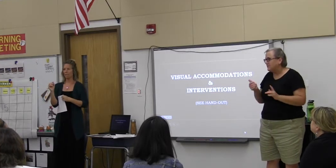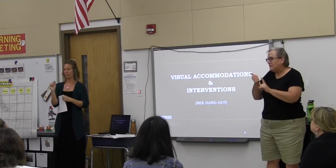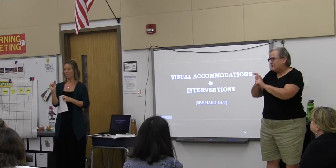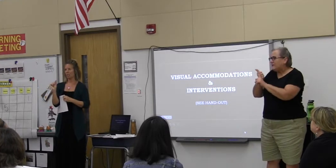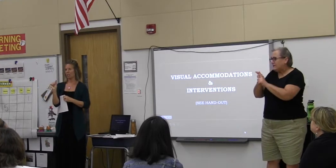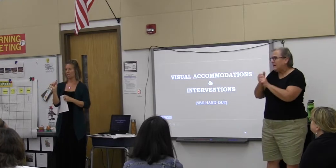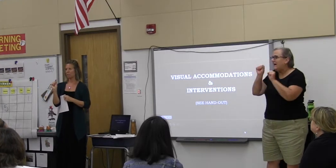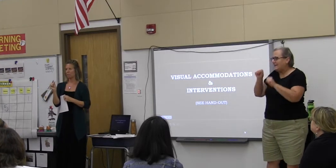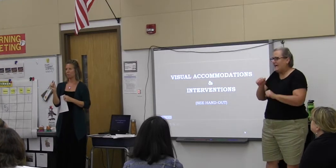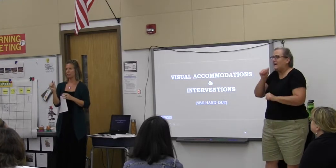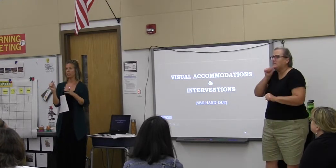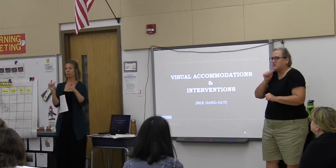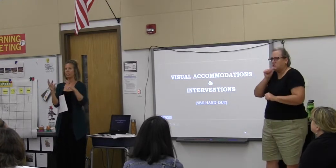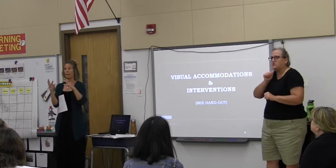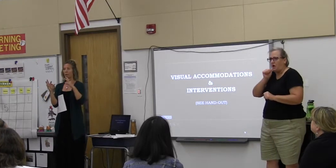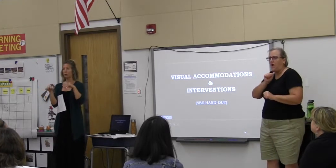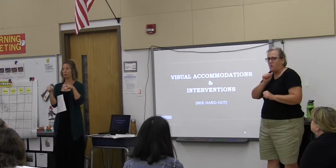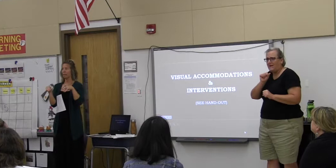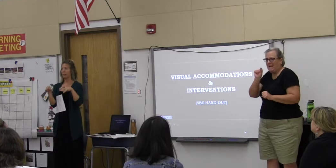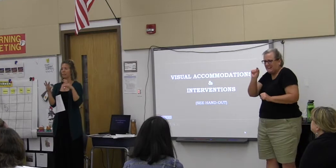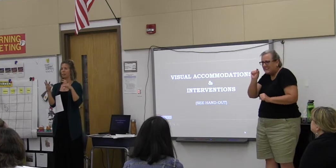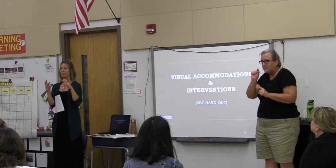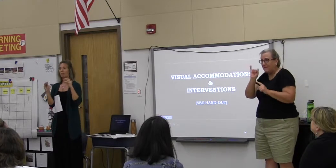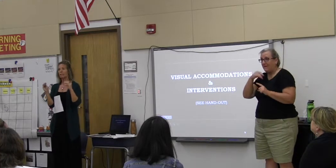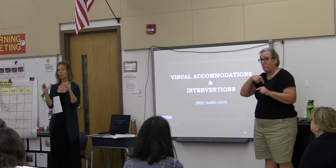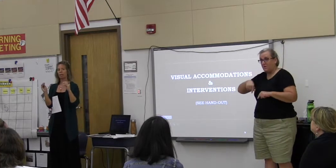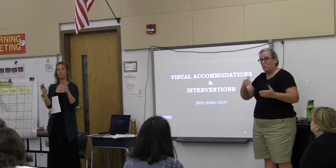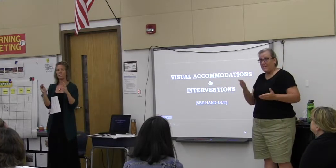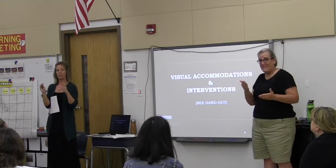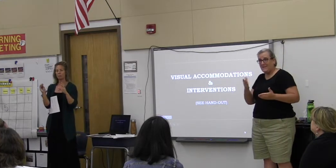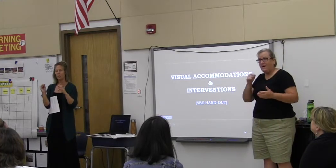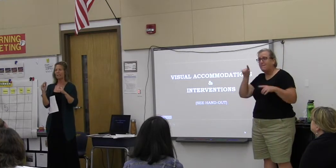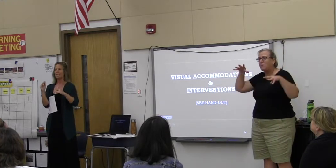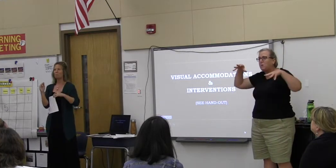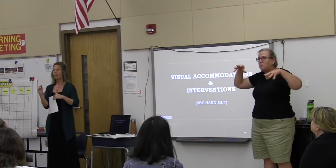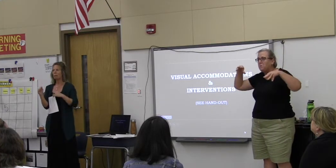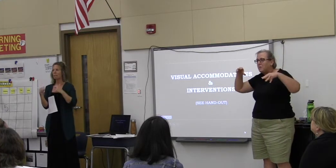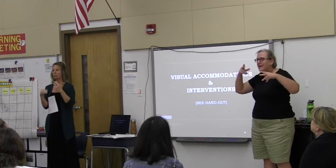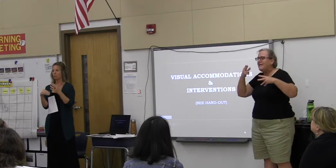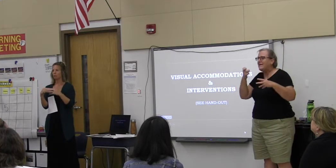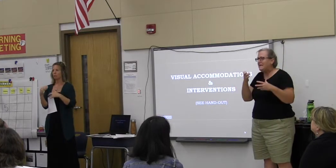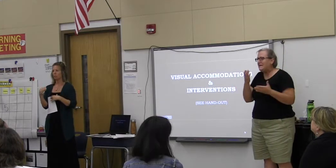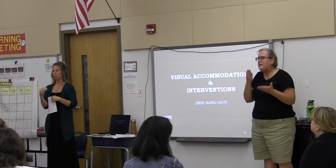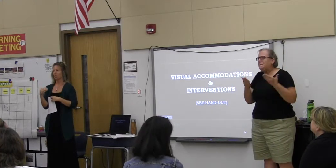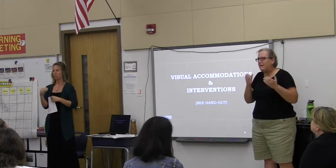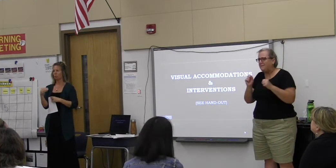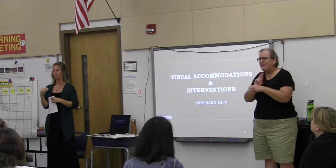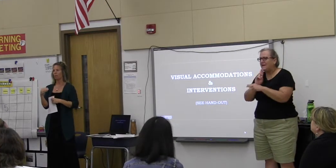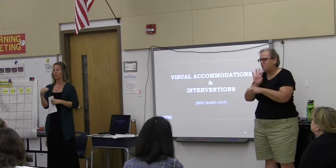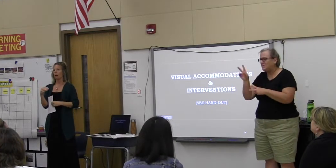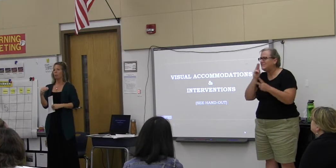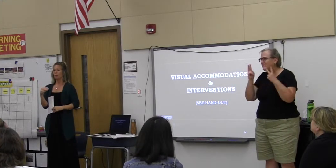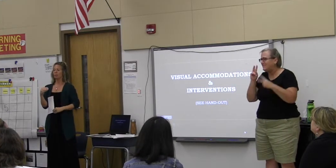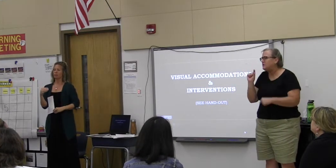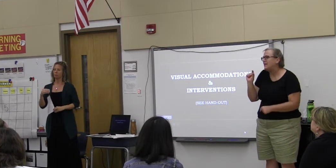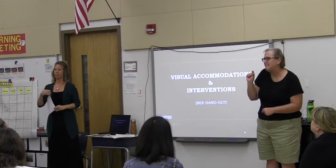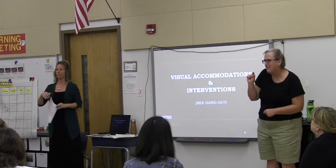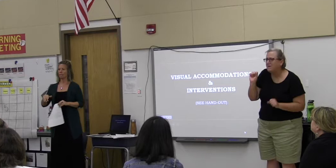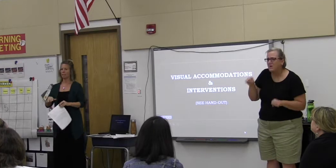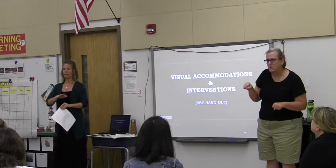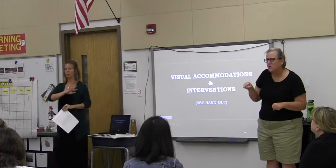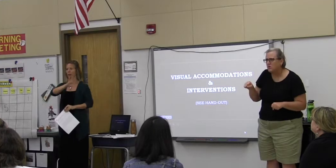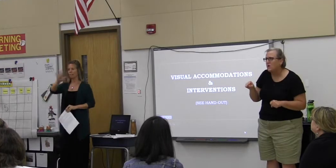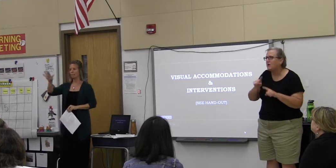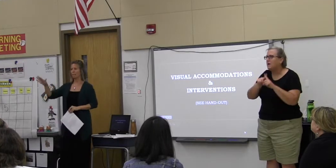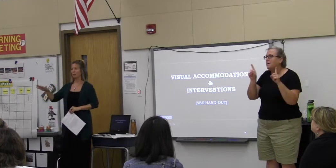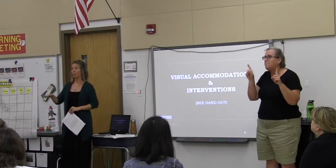point where he can tolerate just a little bit. Like right now, if we were in here and the lights were kind of dimmed, he might be able to use his vision a little bit. But like